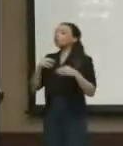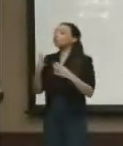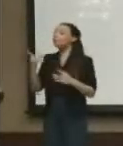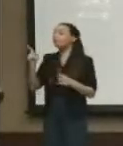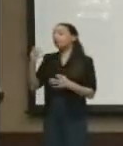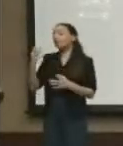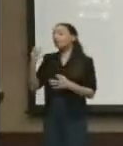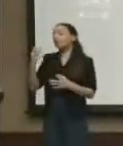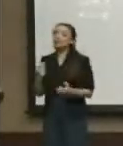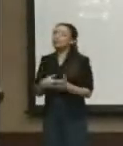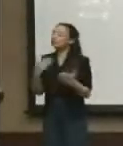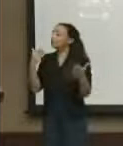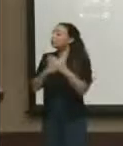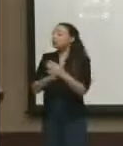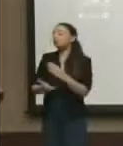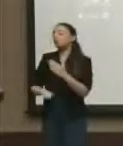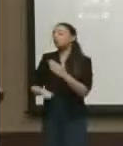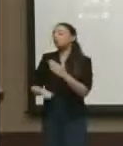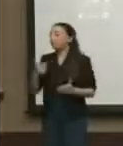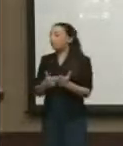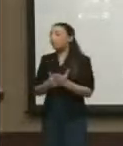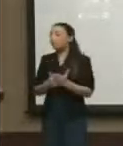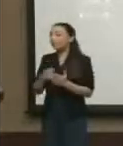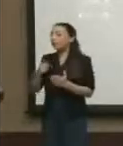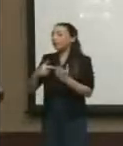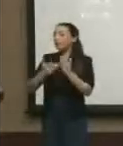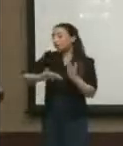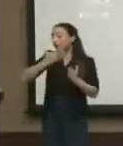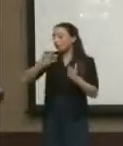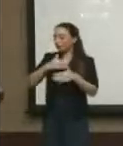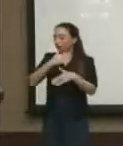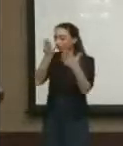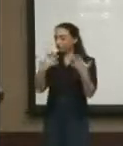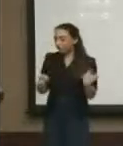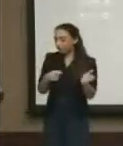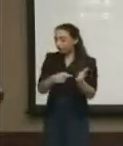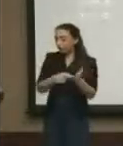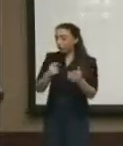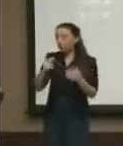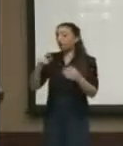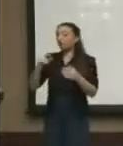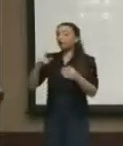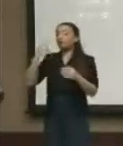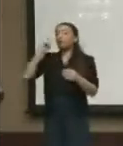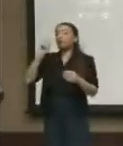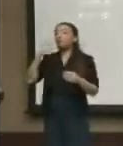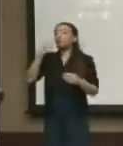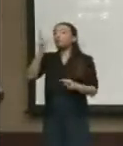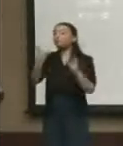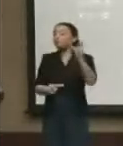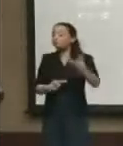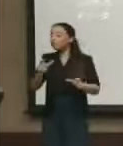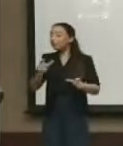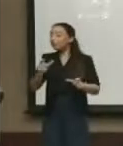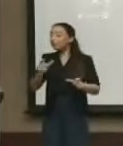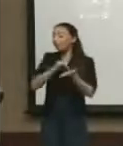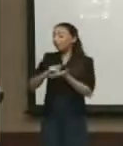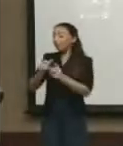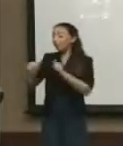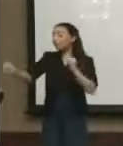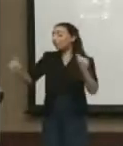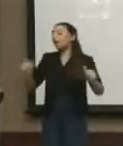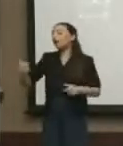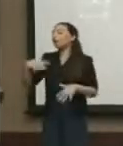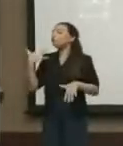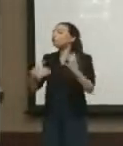the trainees are, train them. Once that universe is exhausted, move that center to another location, which makes it